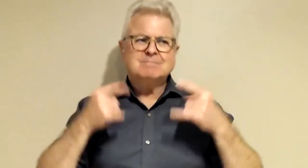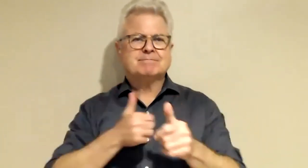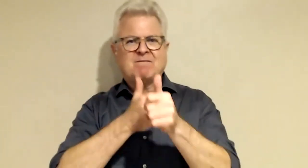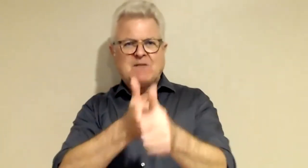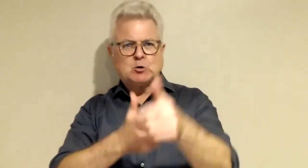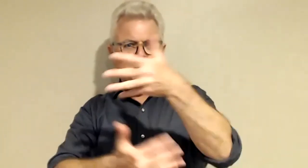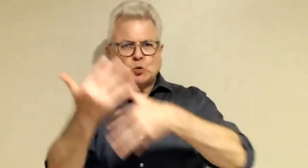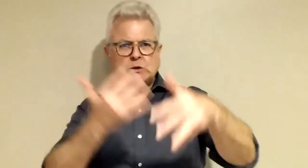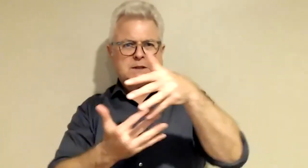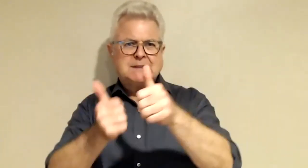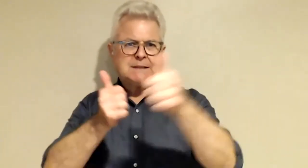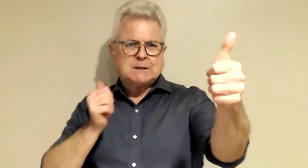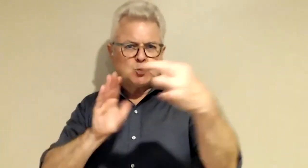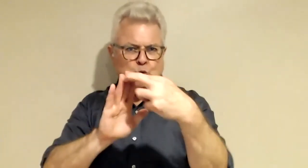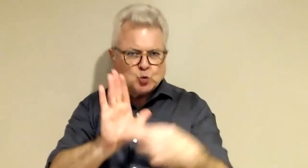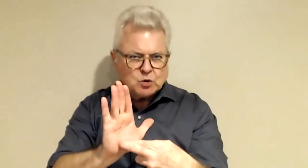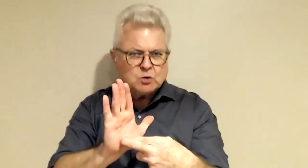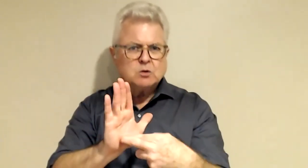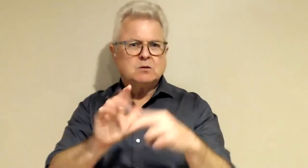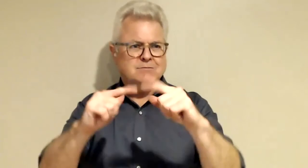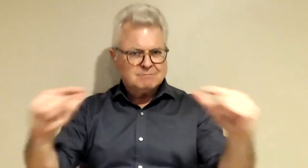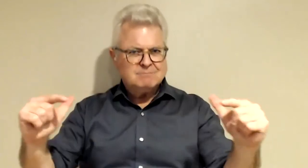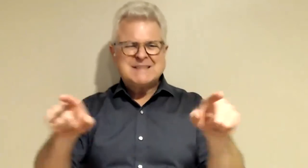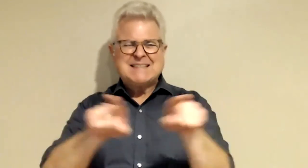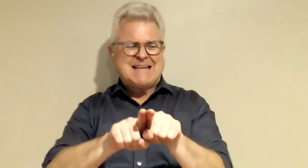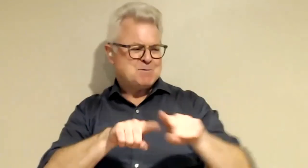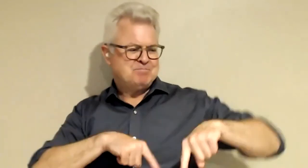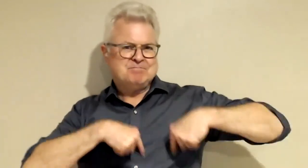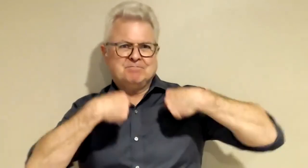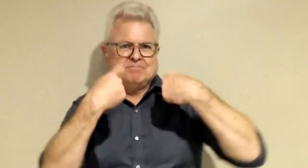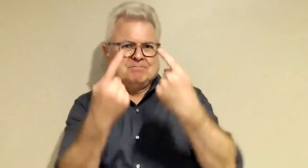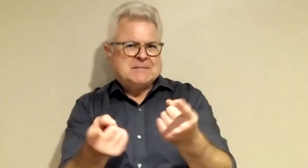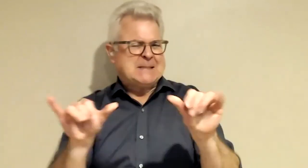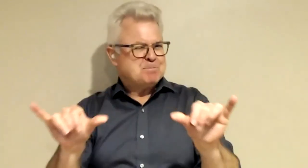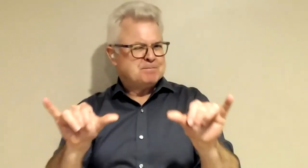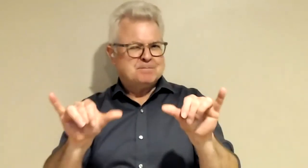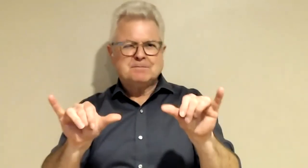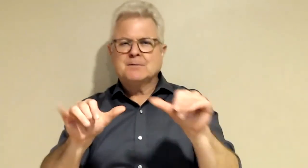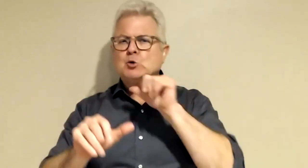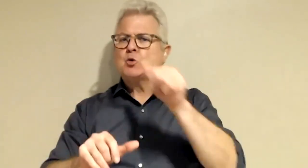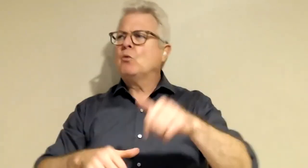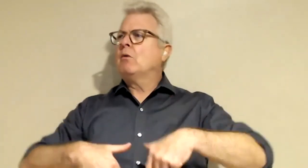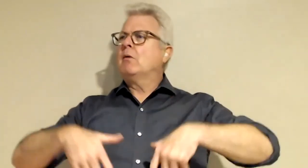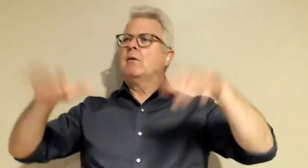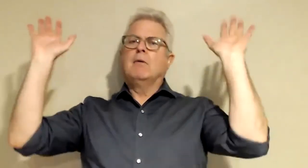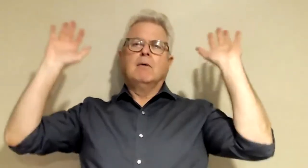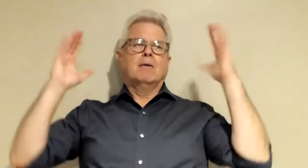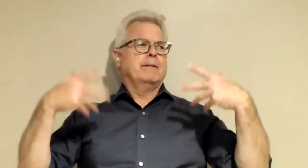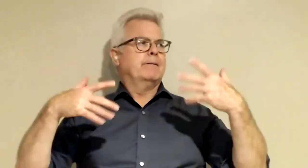should do and what we shouldn't do, and to follow the social distancing guidelines that have been set up by the CDC. So nothing has changed when it comes to that